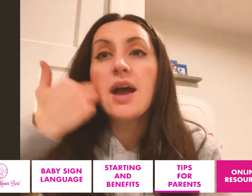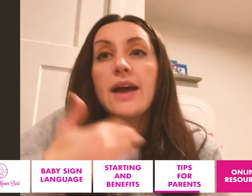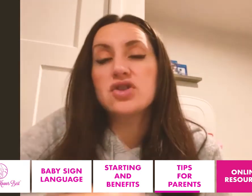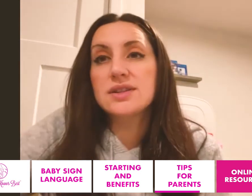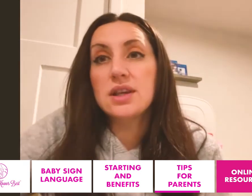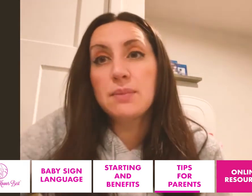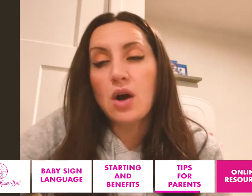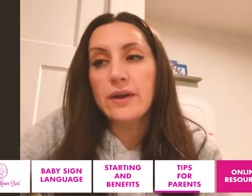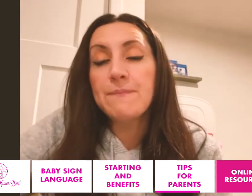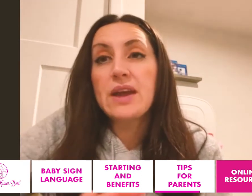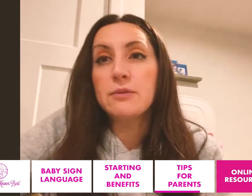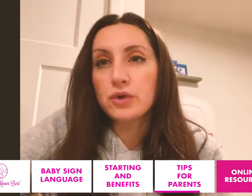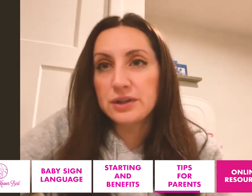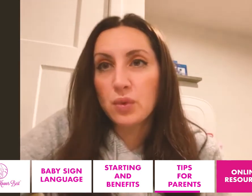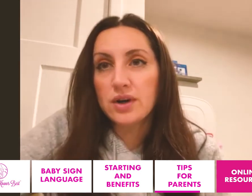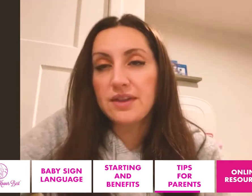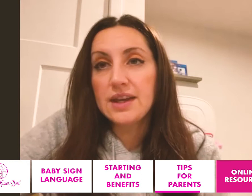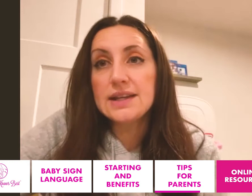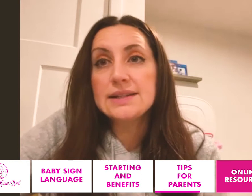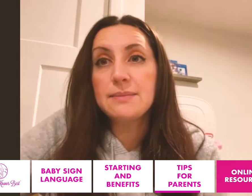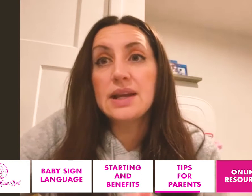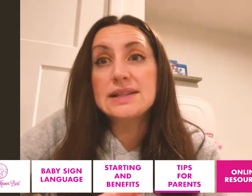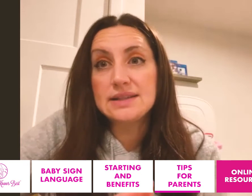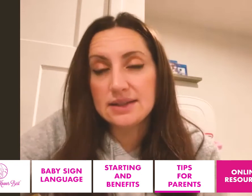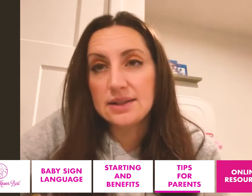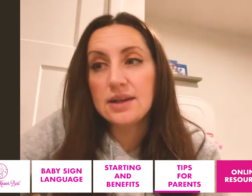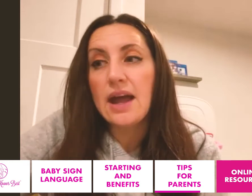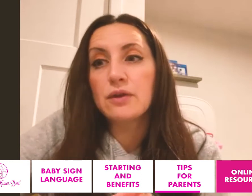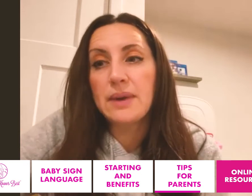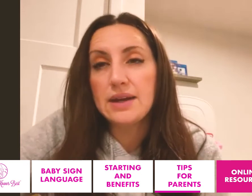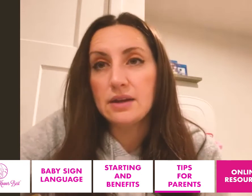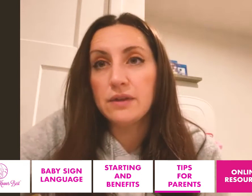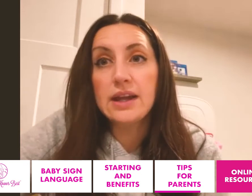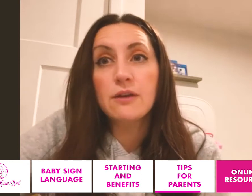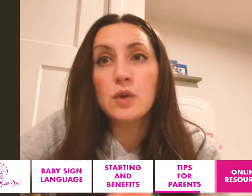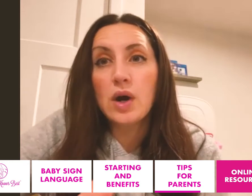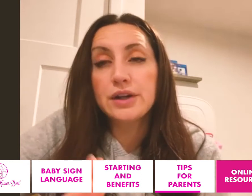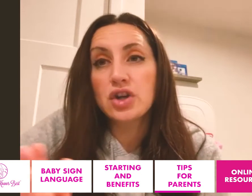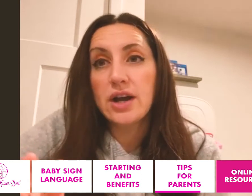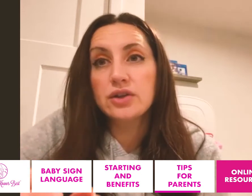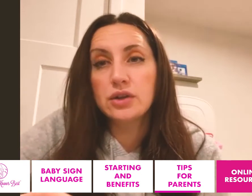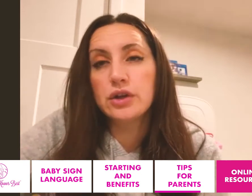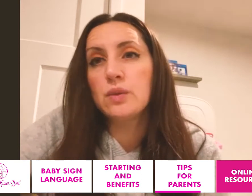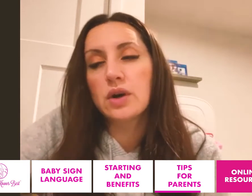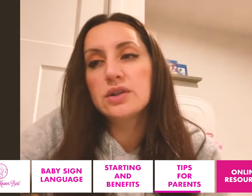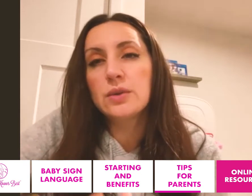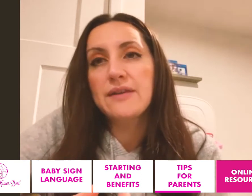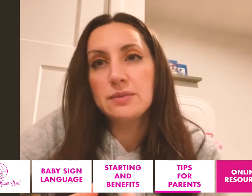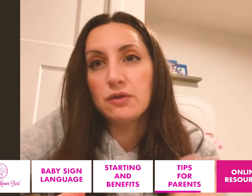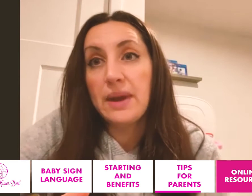and just keep going. And the most important thing is to be consistent and repetitive. If you want a child to learn new words, you have to be repetitive